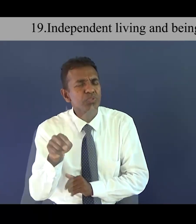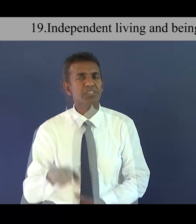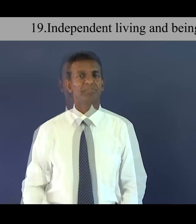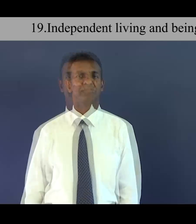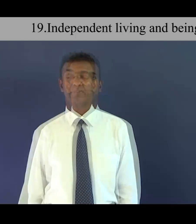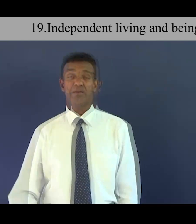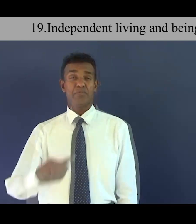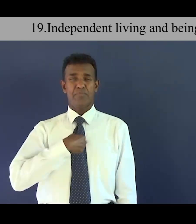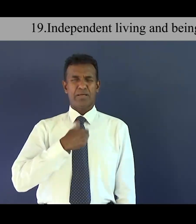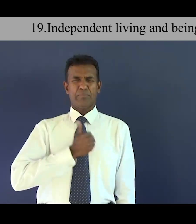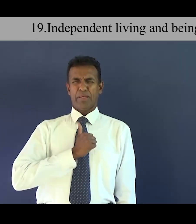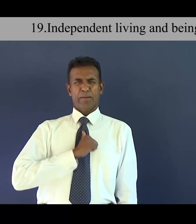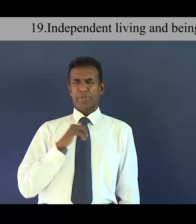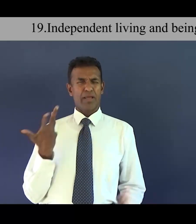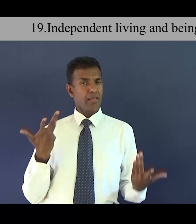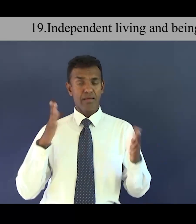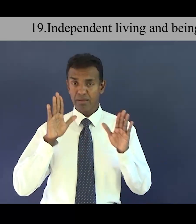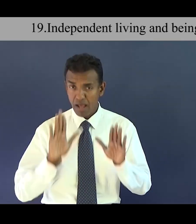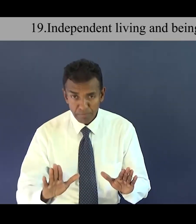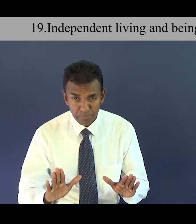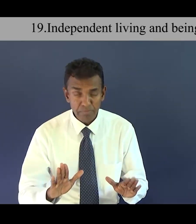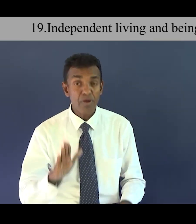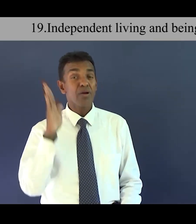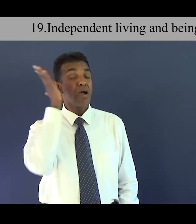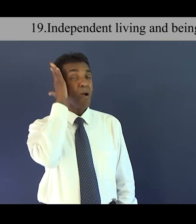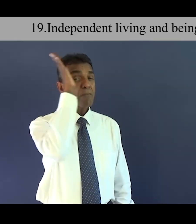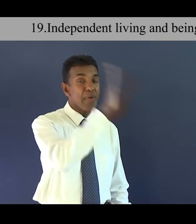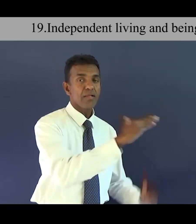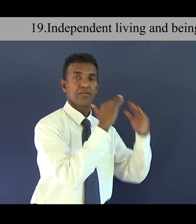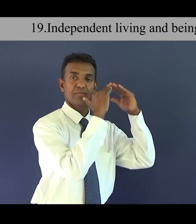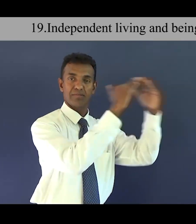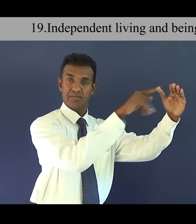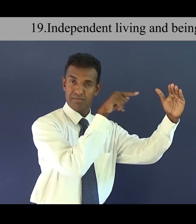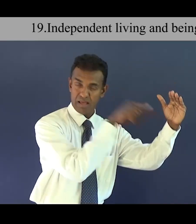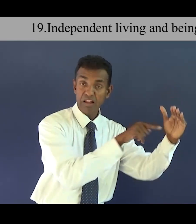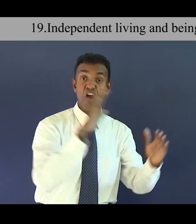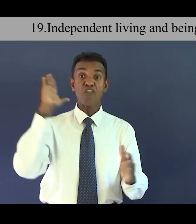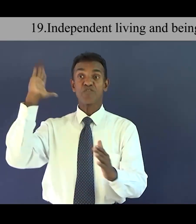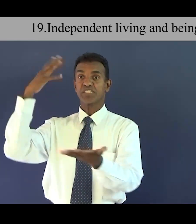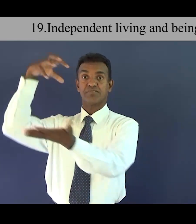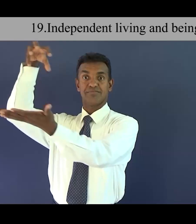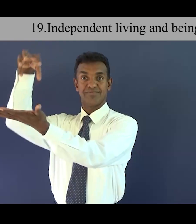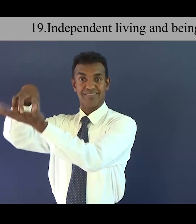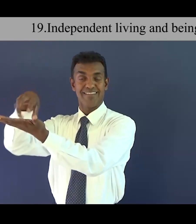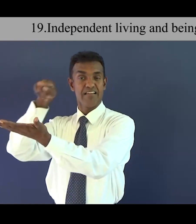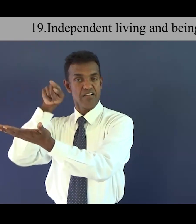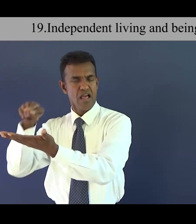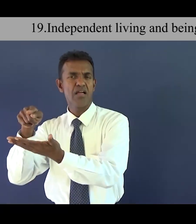From a range of different support services including personal